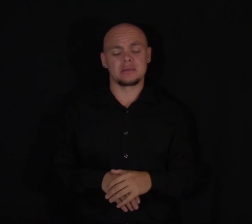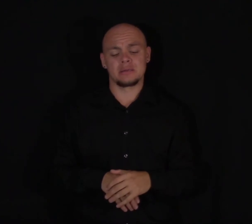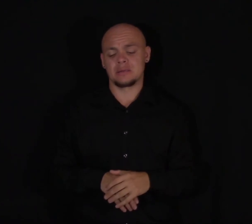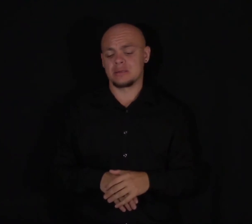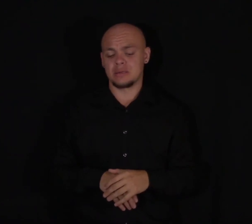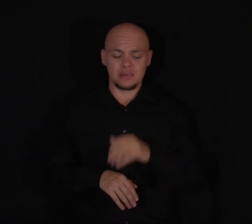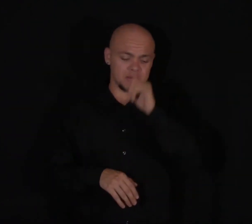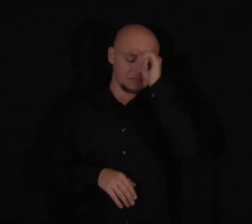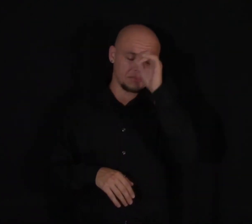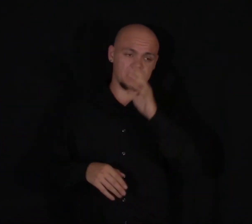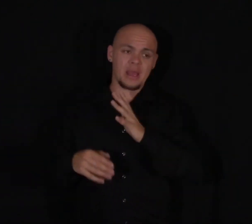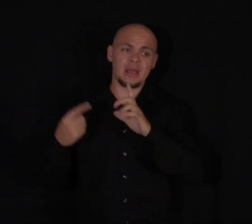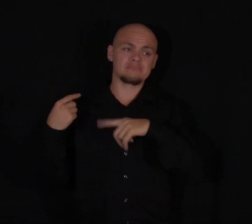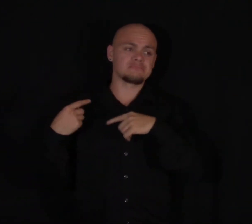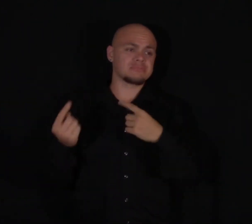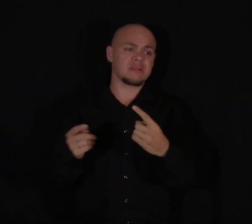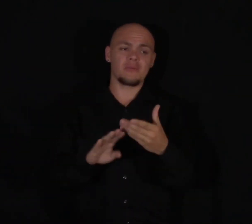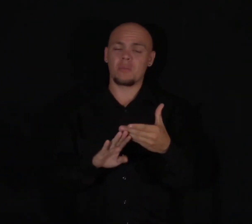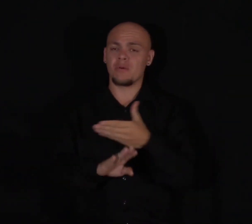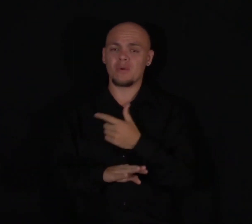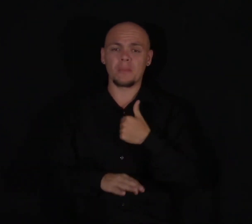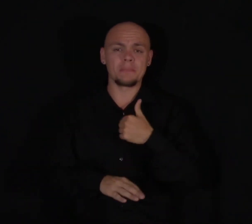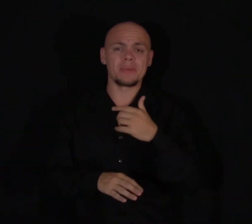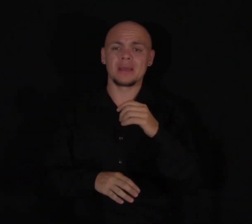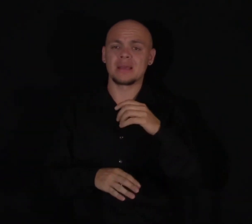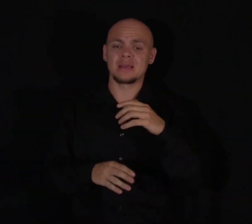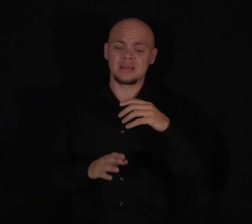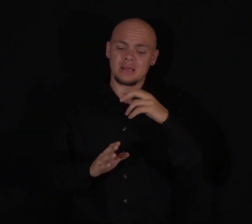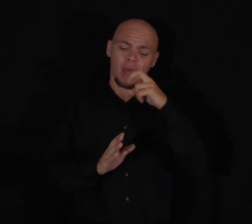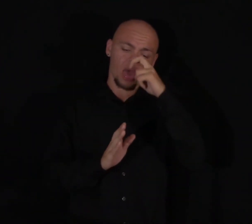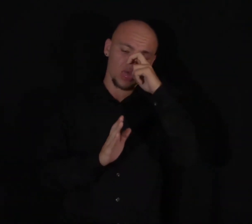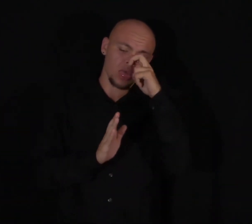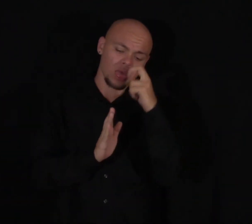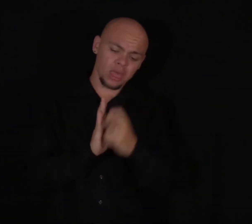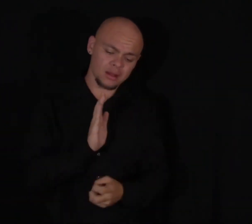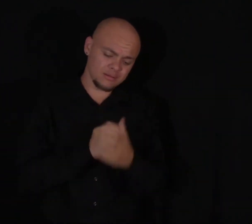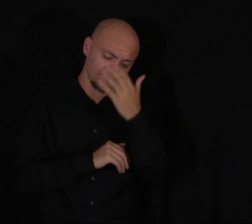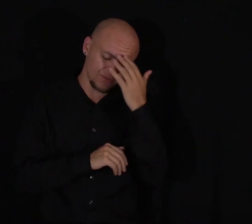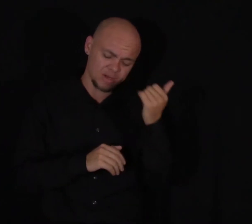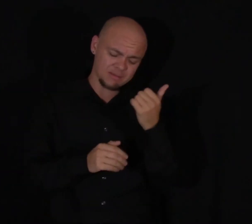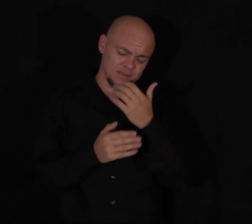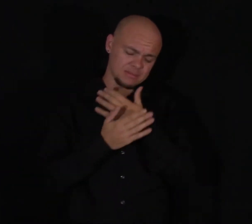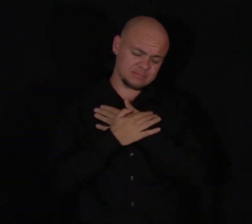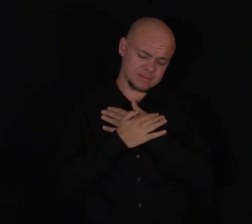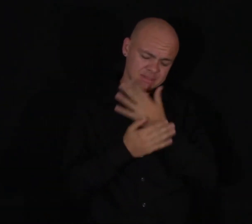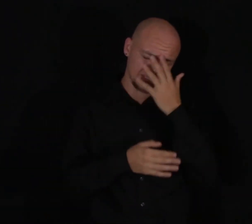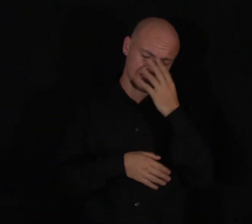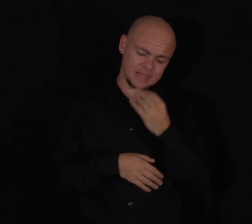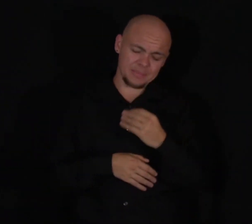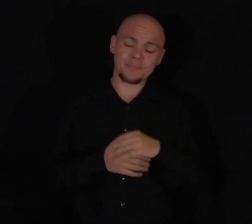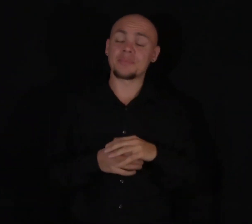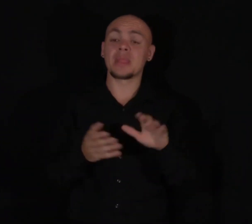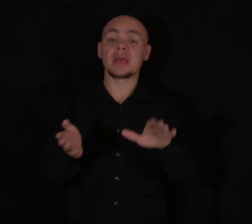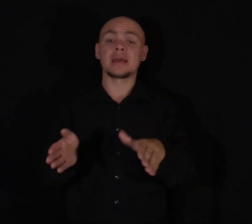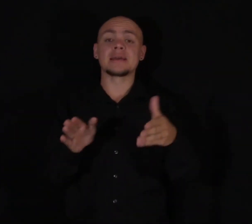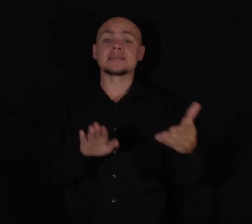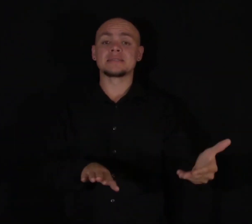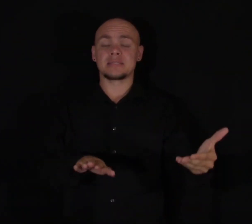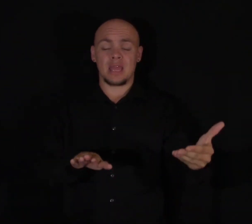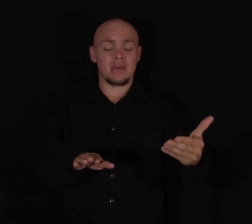ever was before, why did I not sink into forgetfulness and rest? Death snatches away many blooming